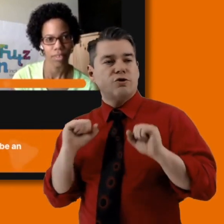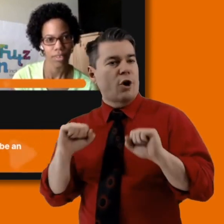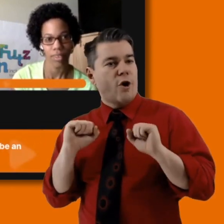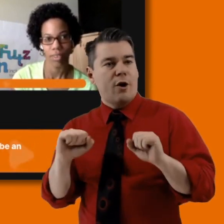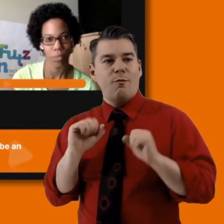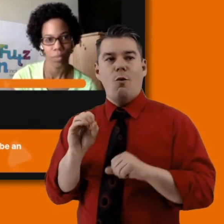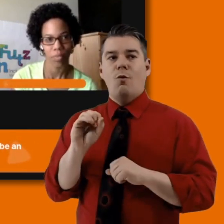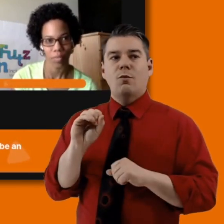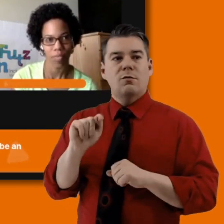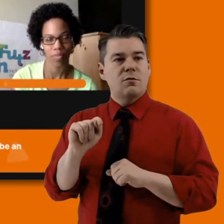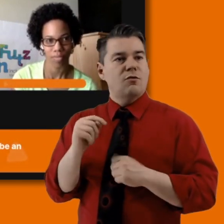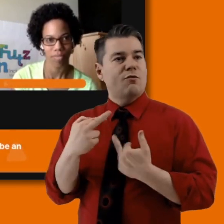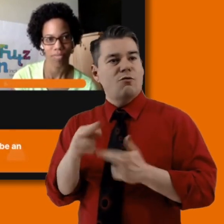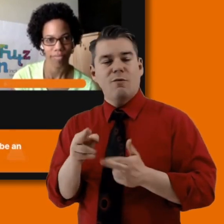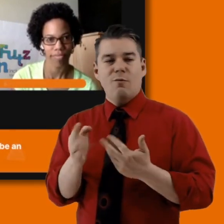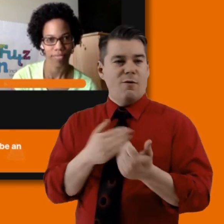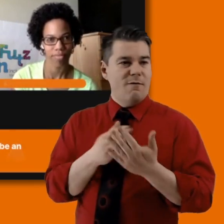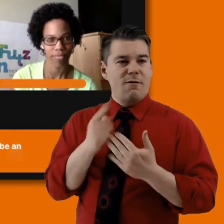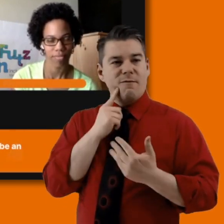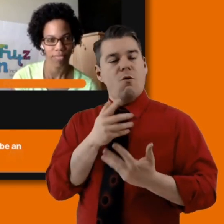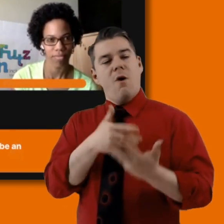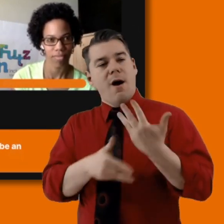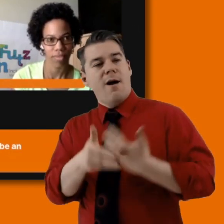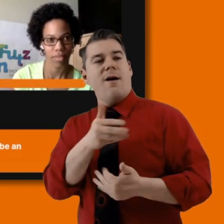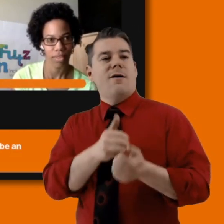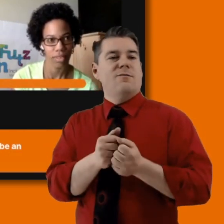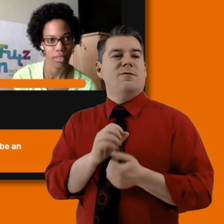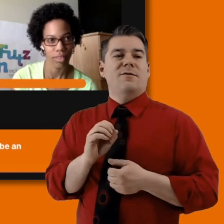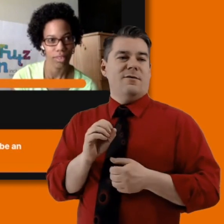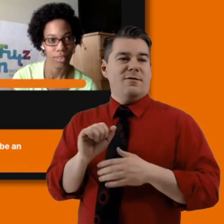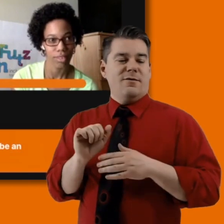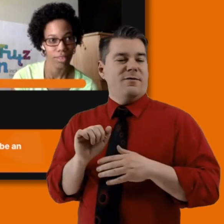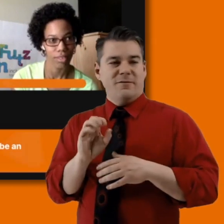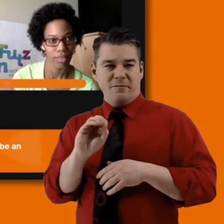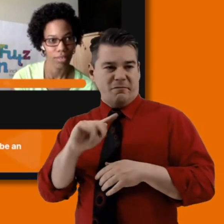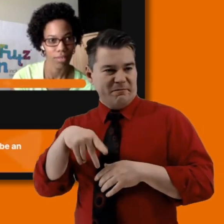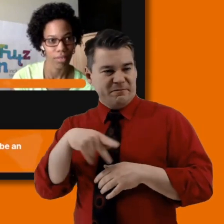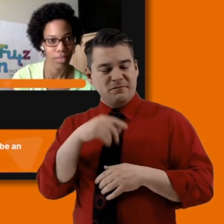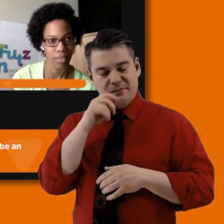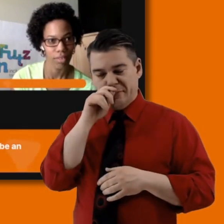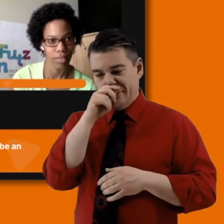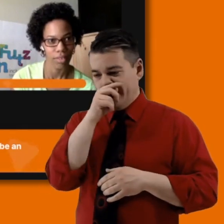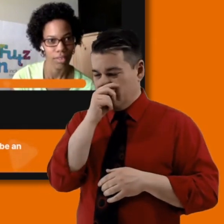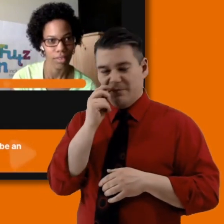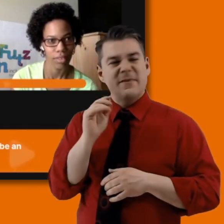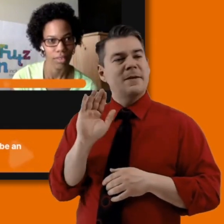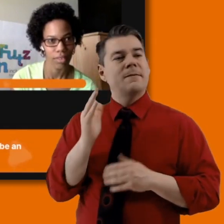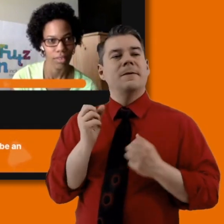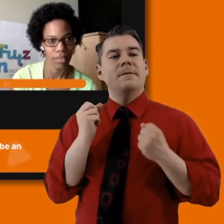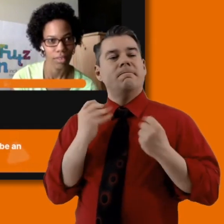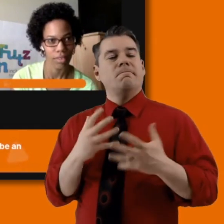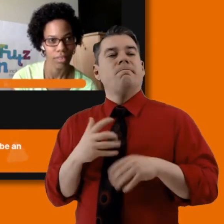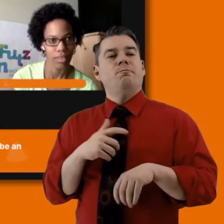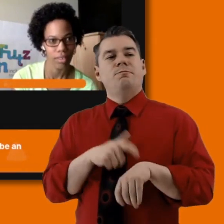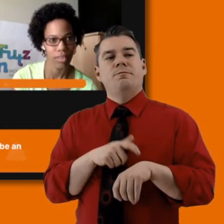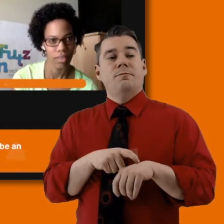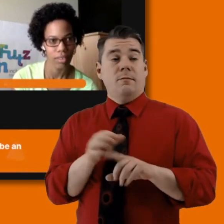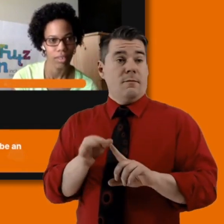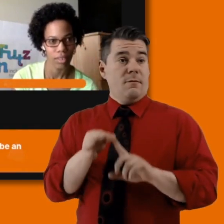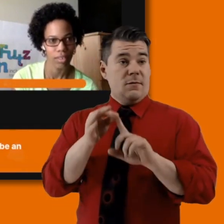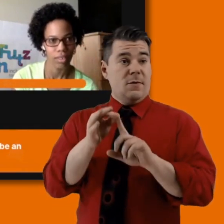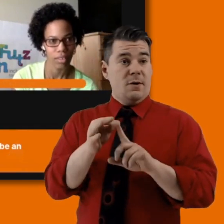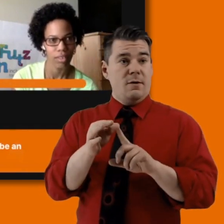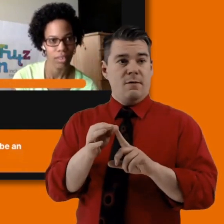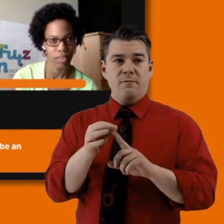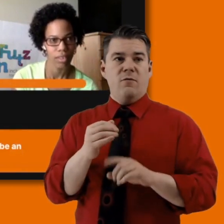or wherever, just to hang out with the practitioners, because it seems like a lot of times, especially in